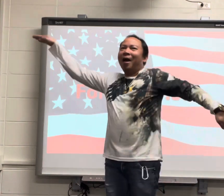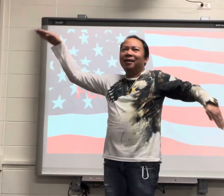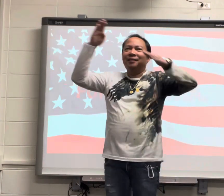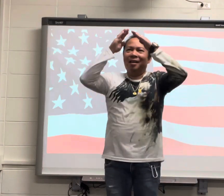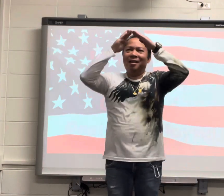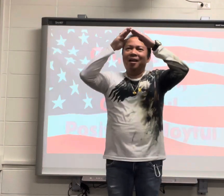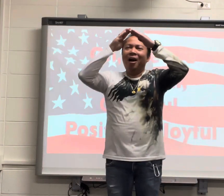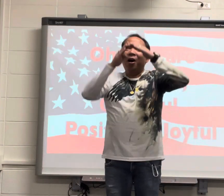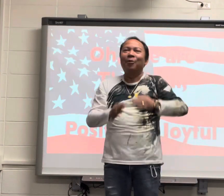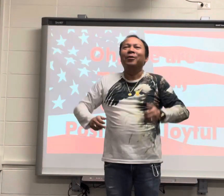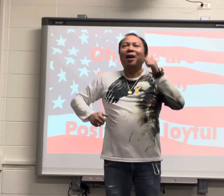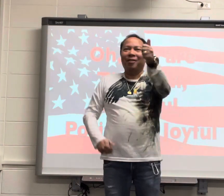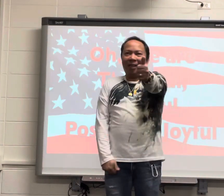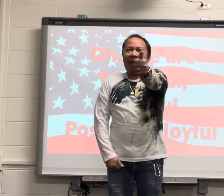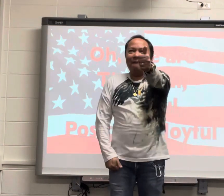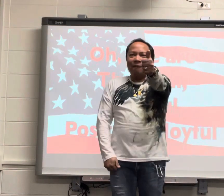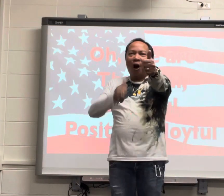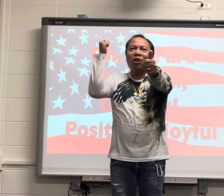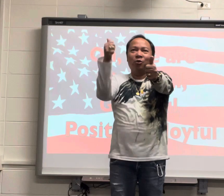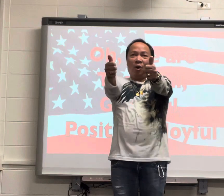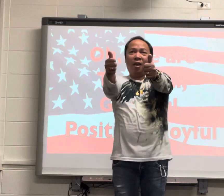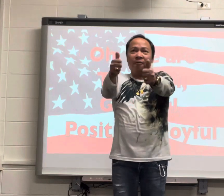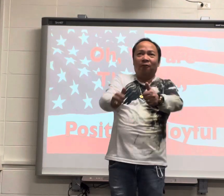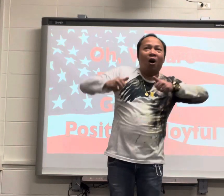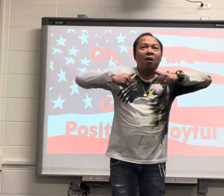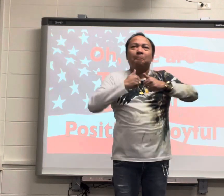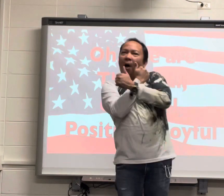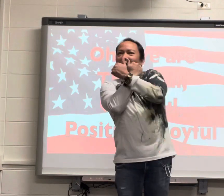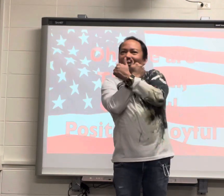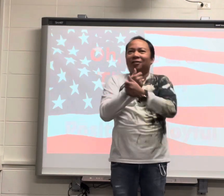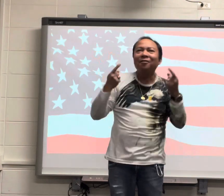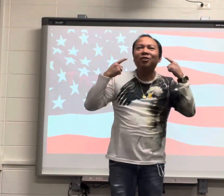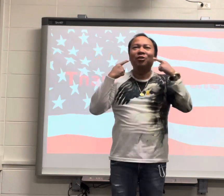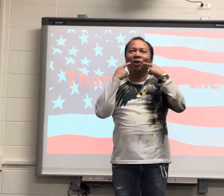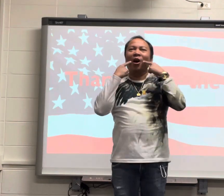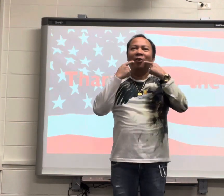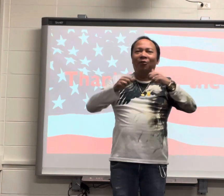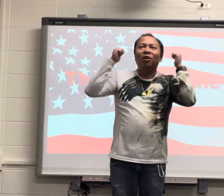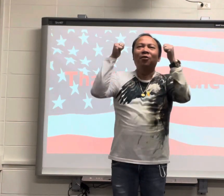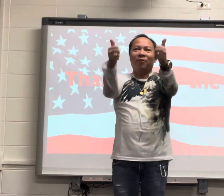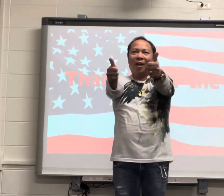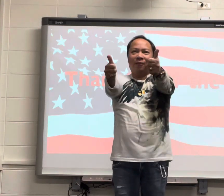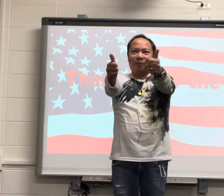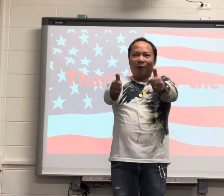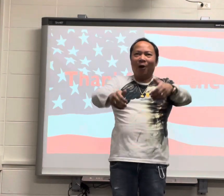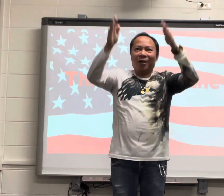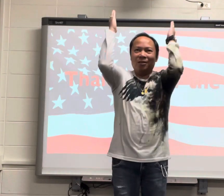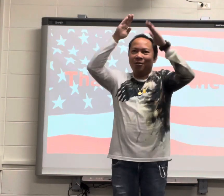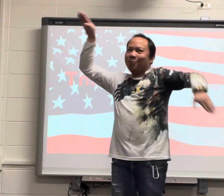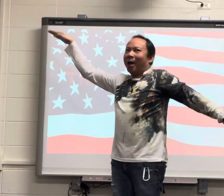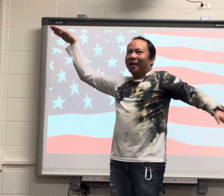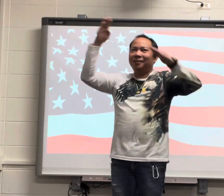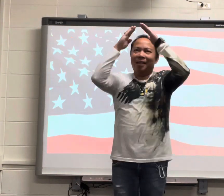USA oh we are thankful grateful positiv joyful thankful for the